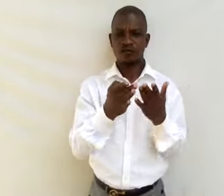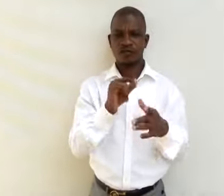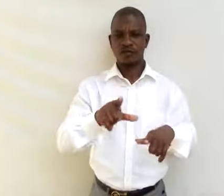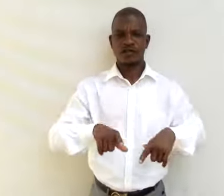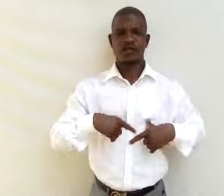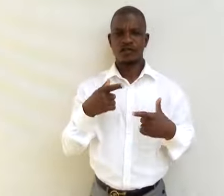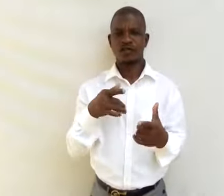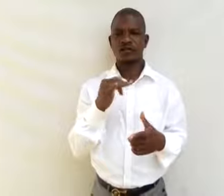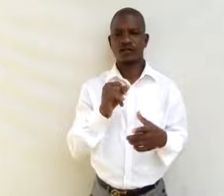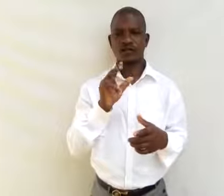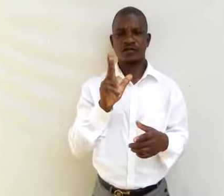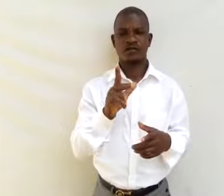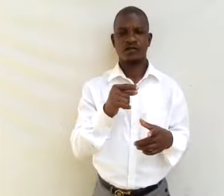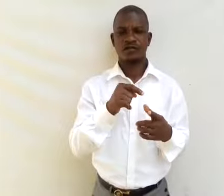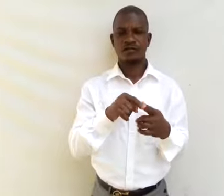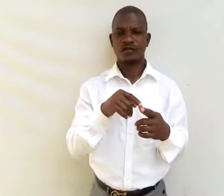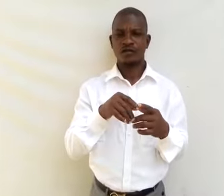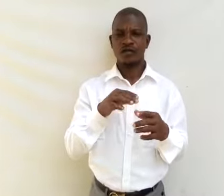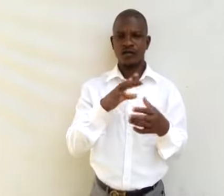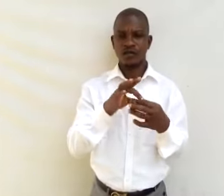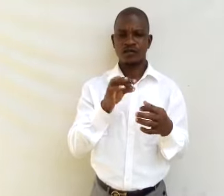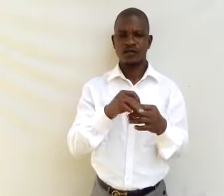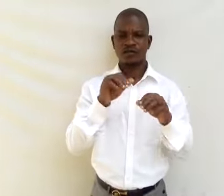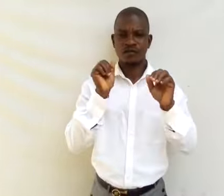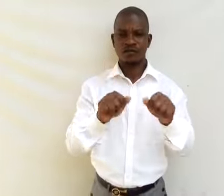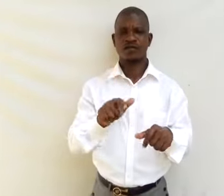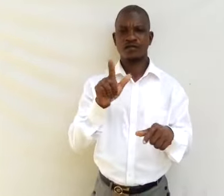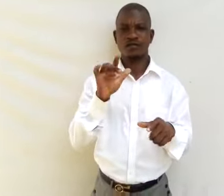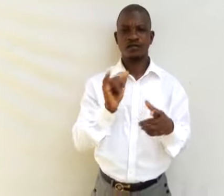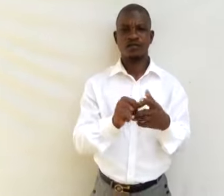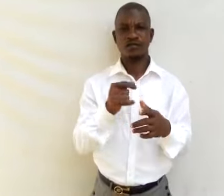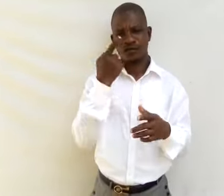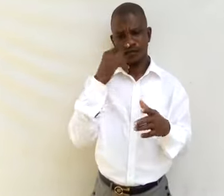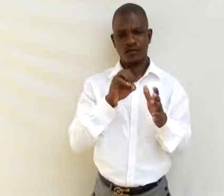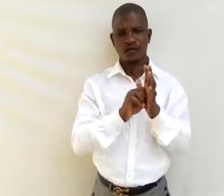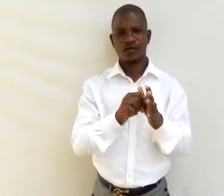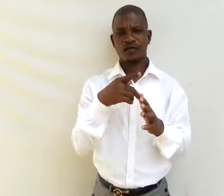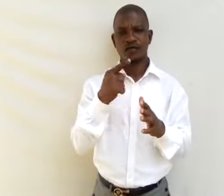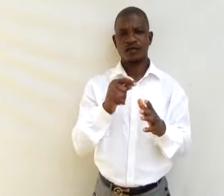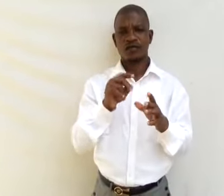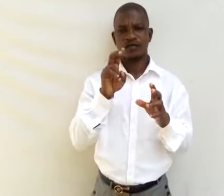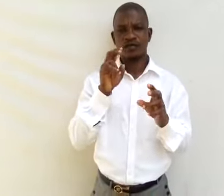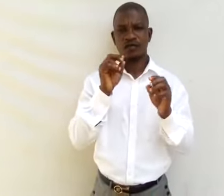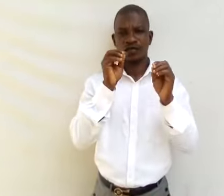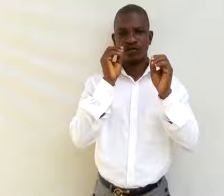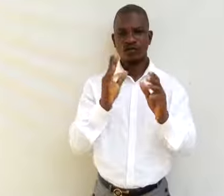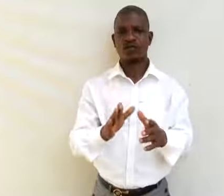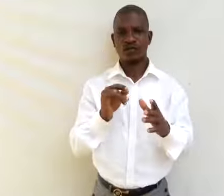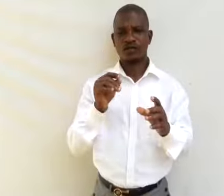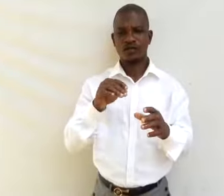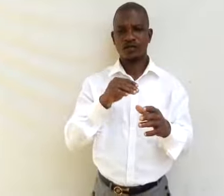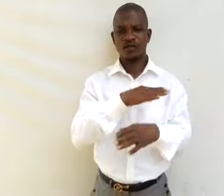Three, to express possibility. For example, the Tutor General may visit our